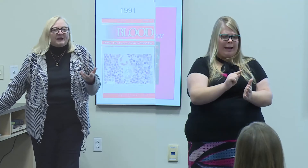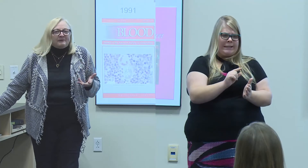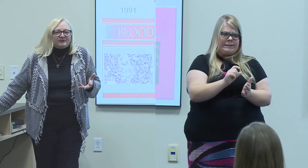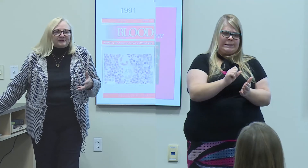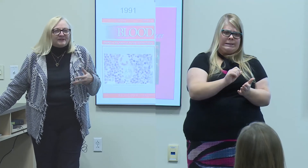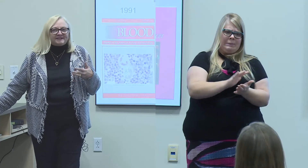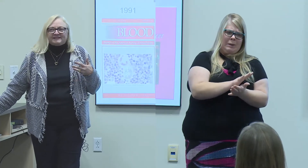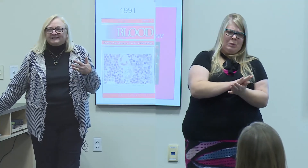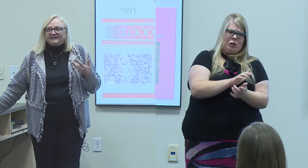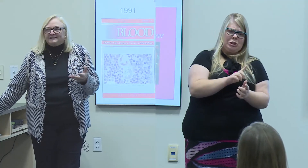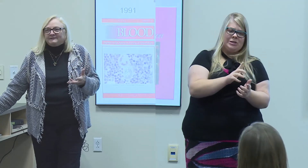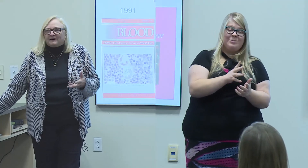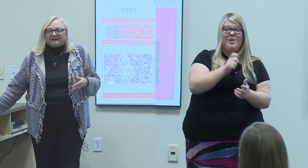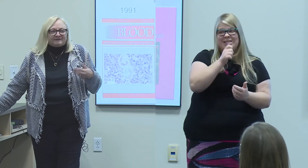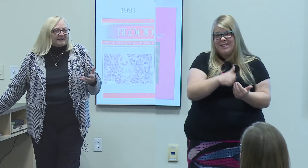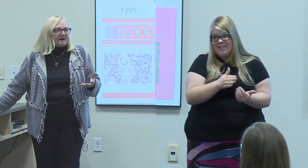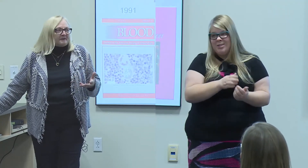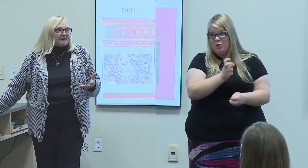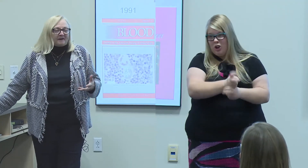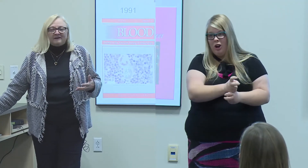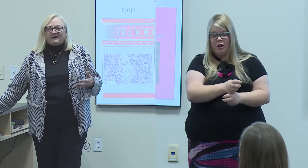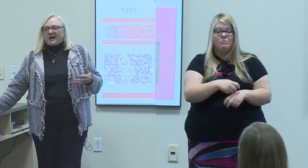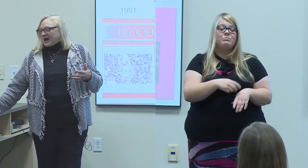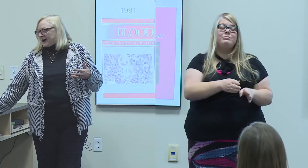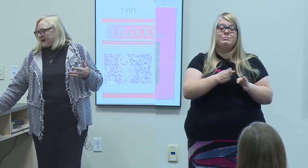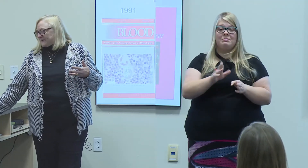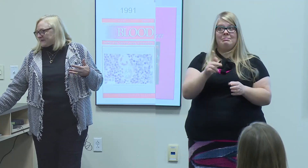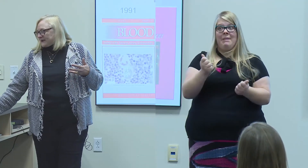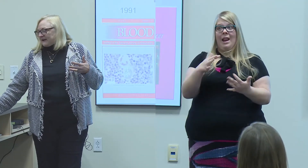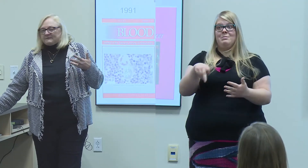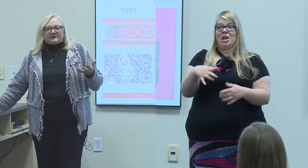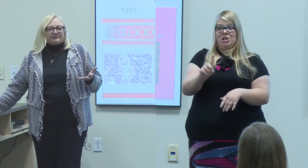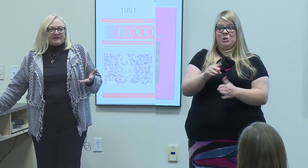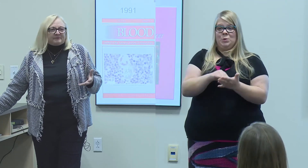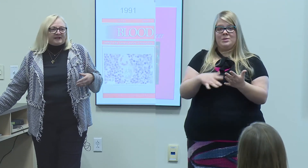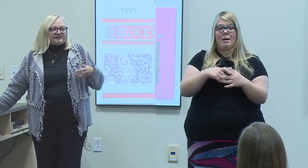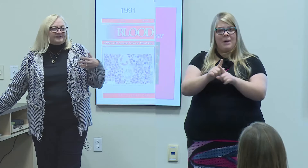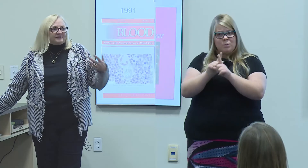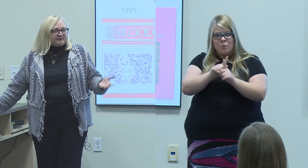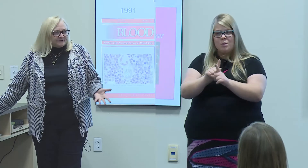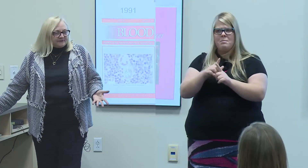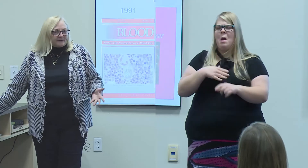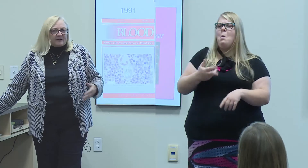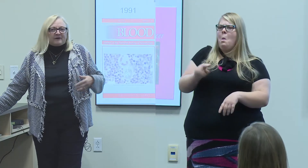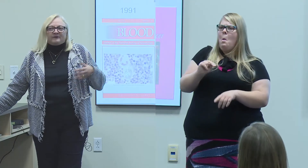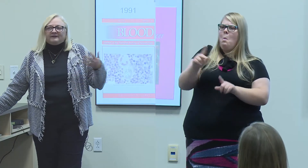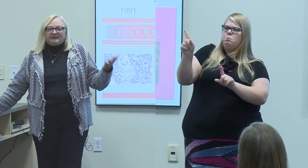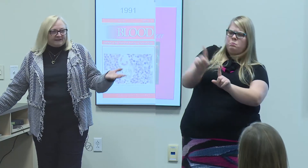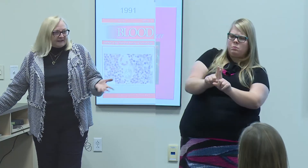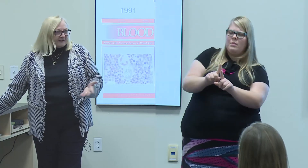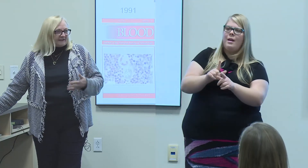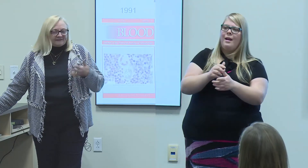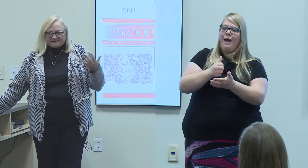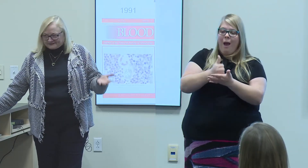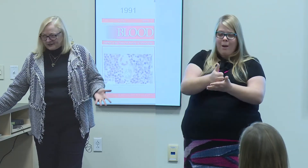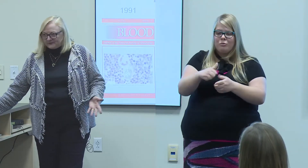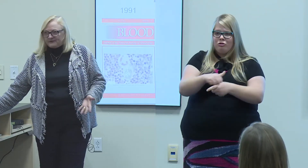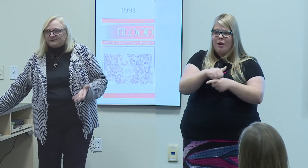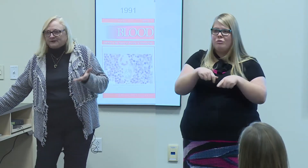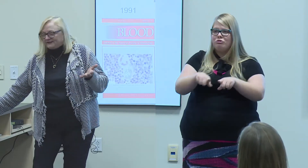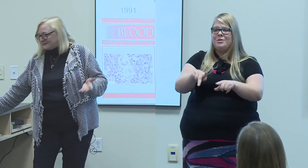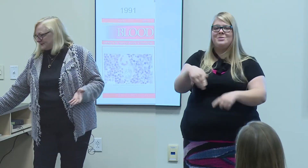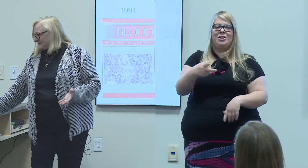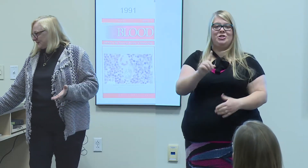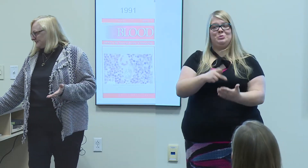grants and papers wasn't the easy part, that was the hard part. I've mentored many PhD students of my own and